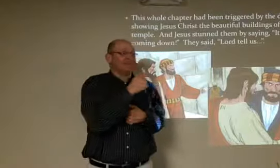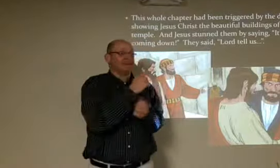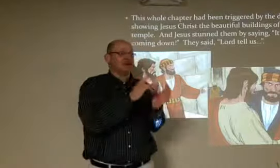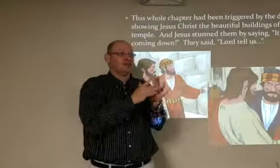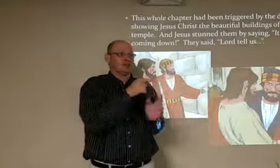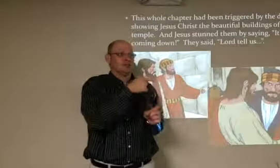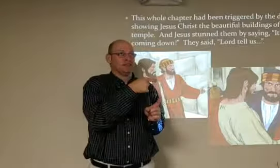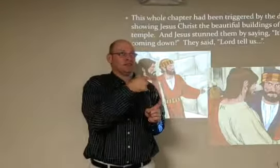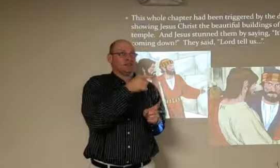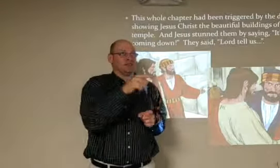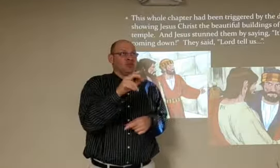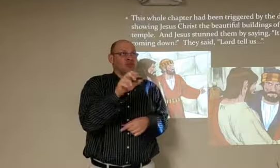In 70 AD.